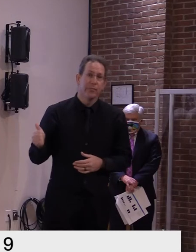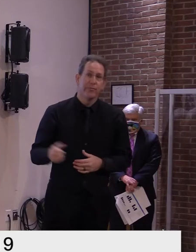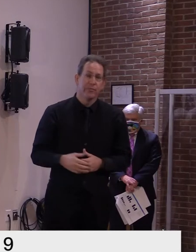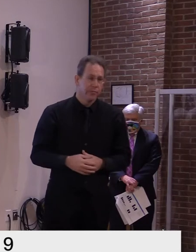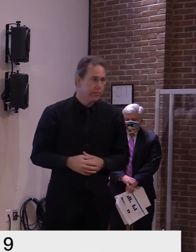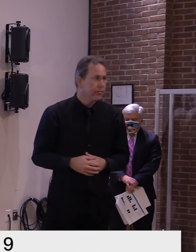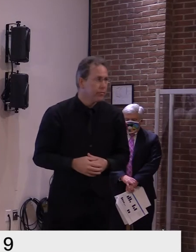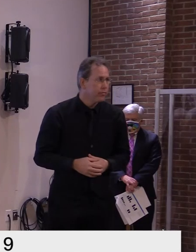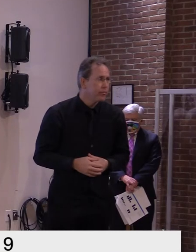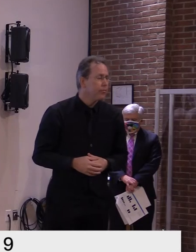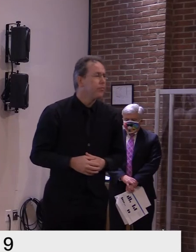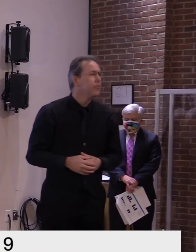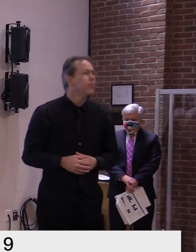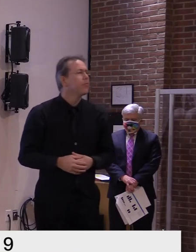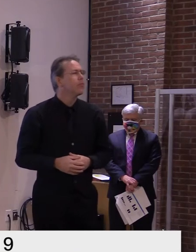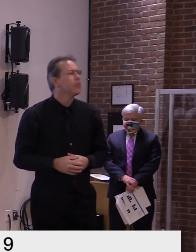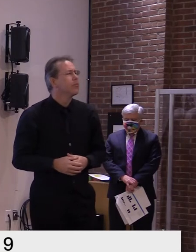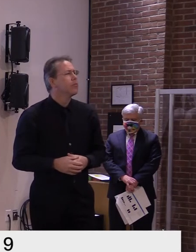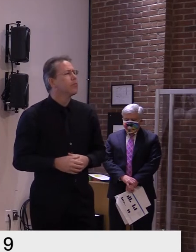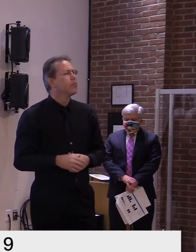Avery, WCAX.